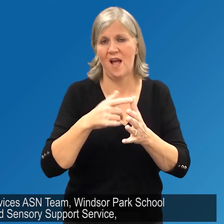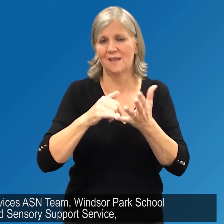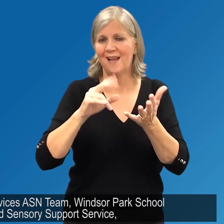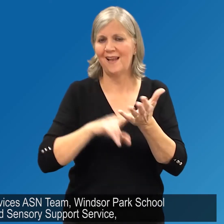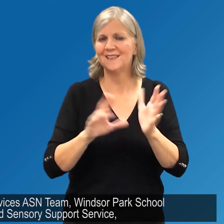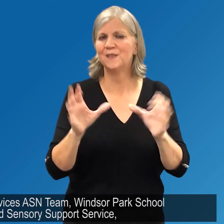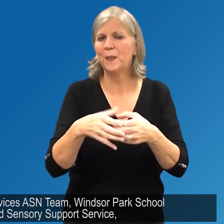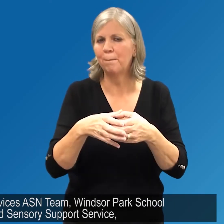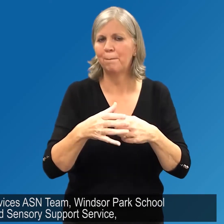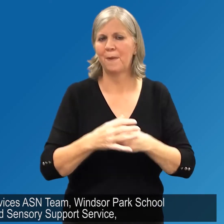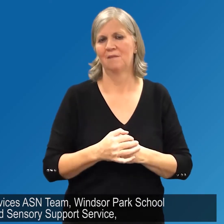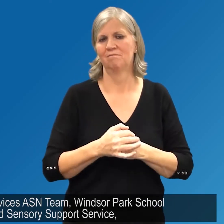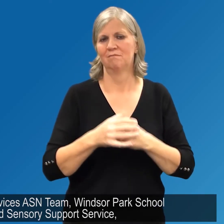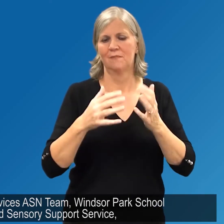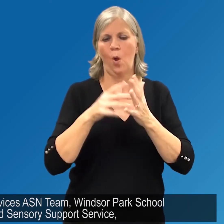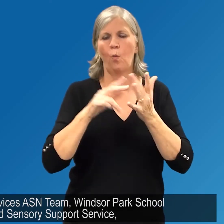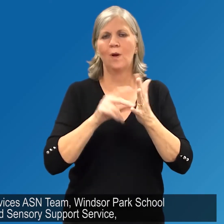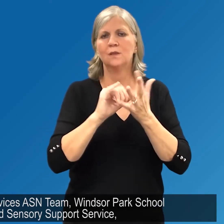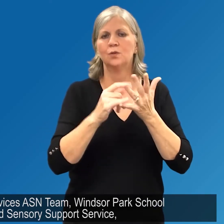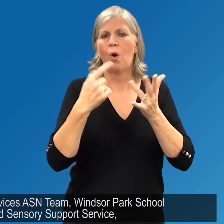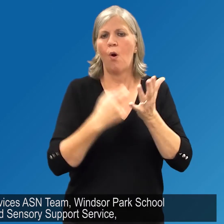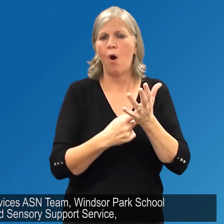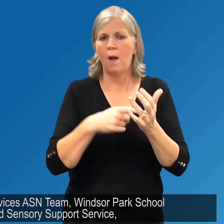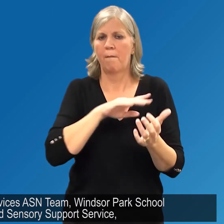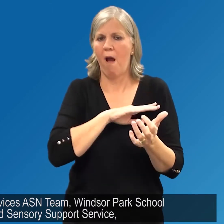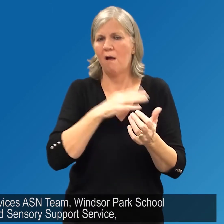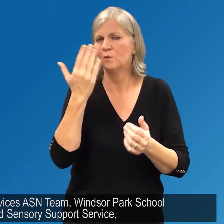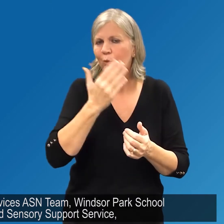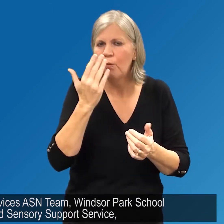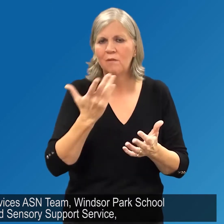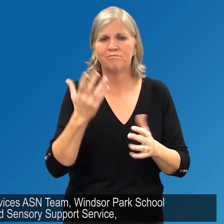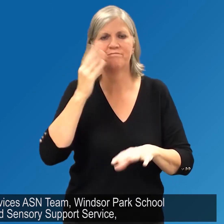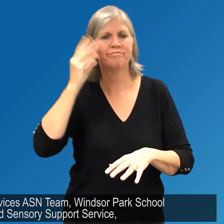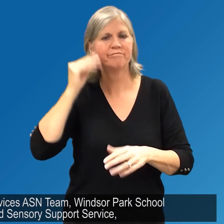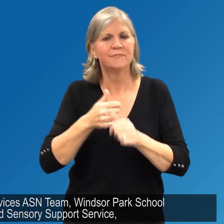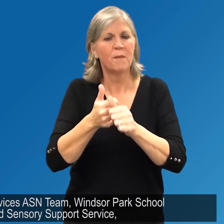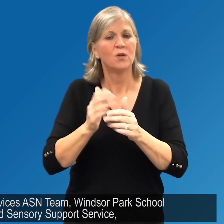Children's Services ASN Team, Windsor Park School and Sensory Support Service.